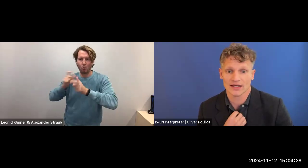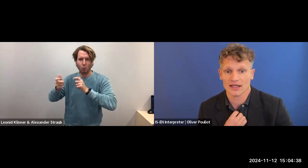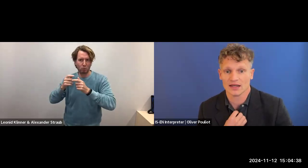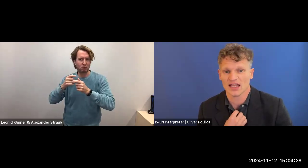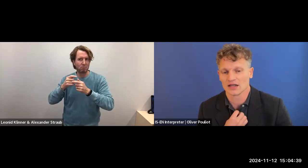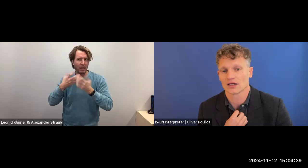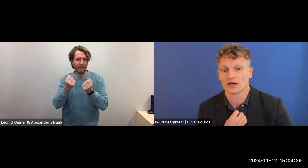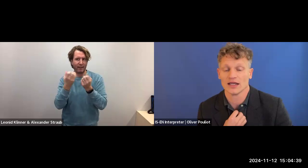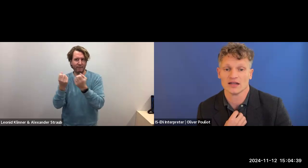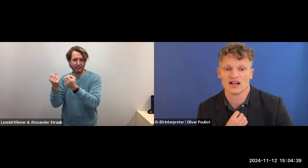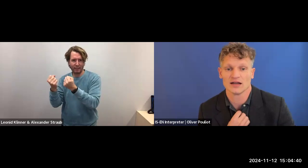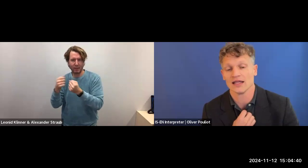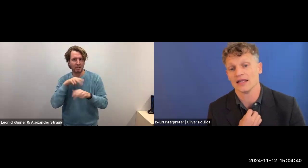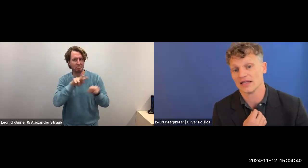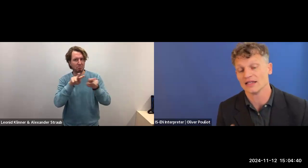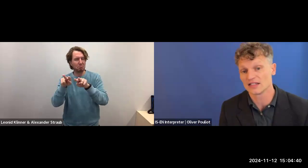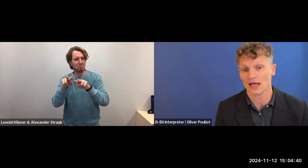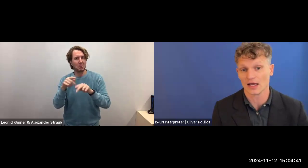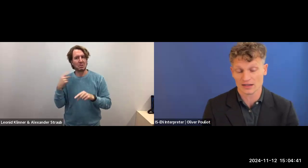as well, and